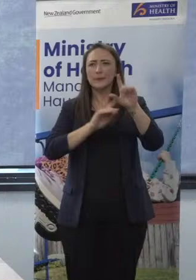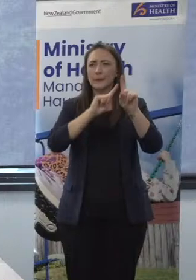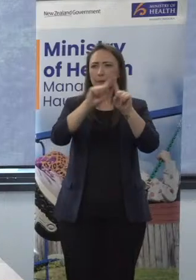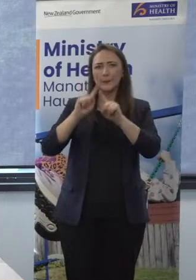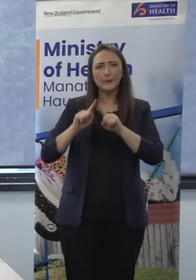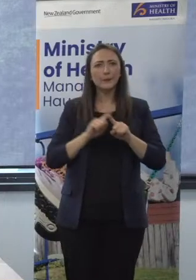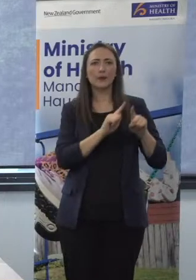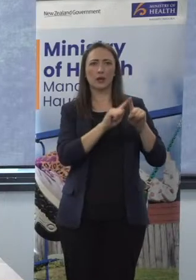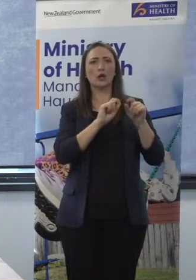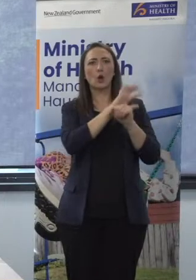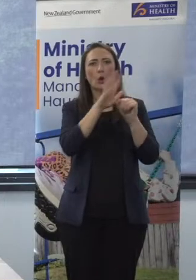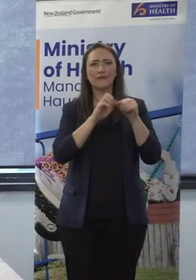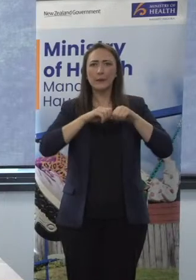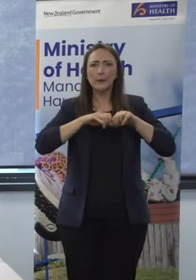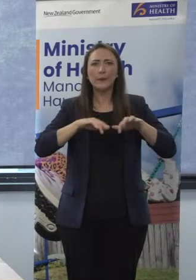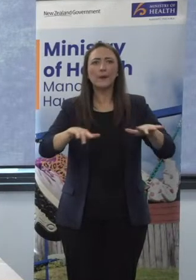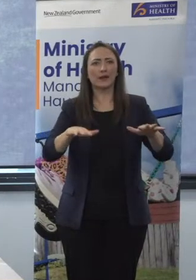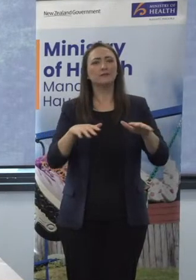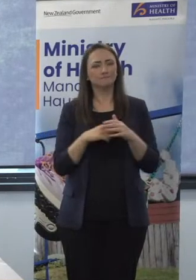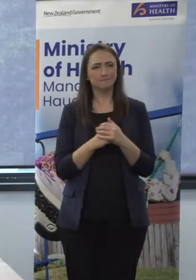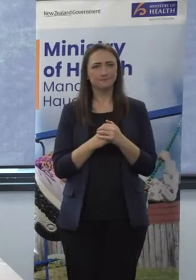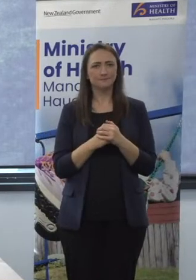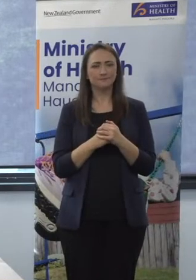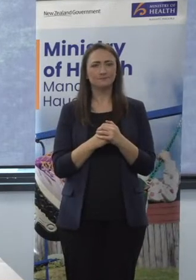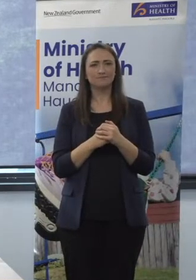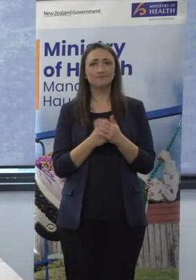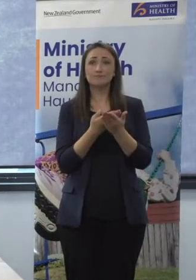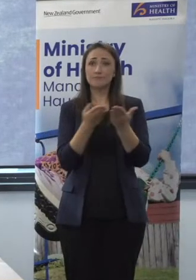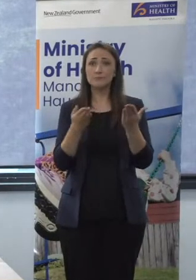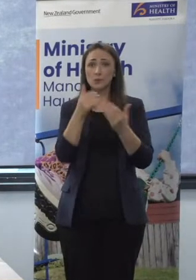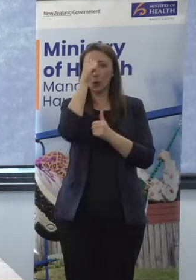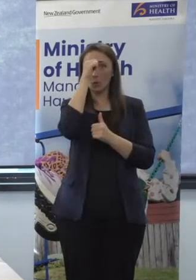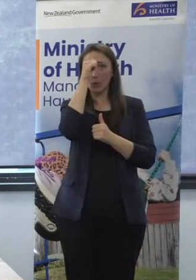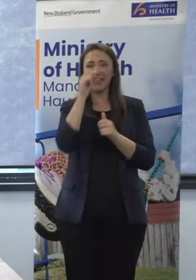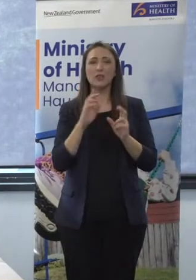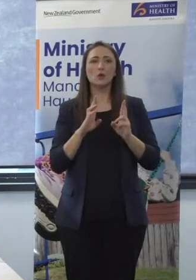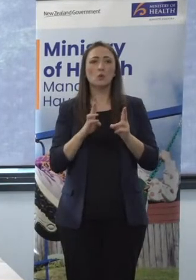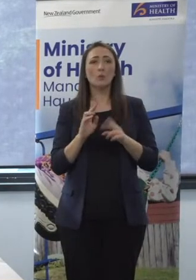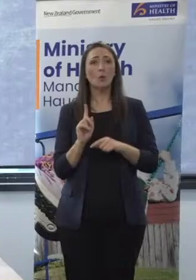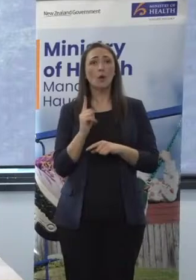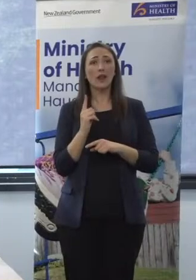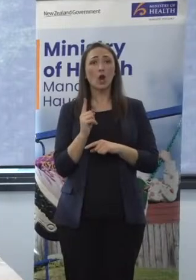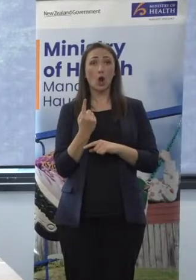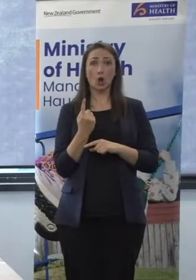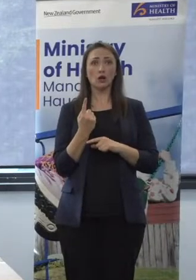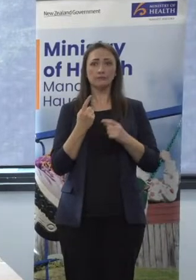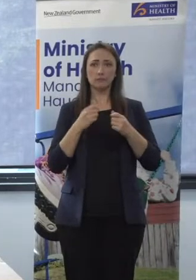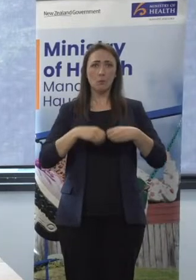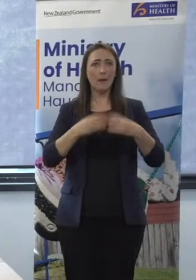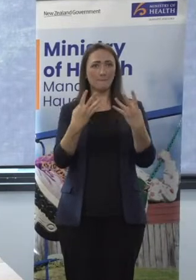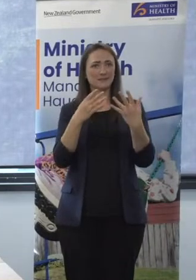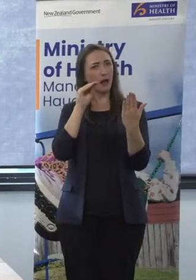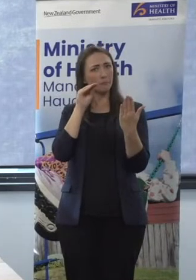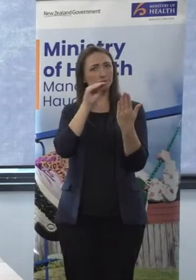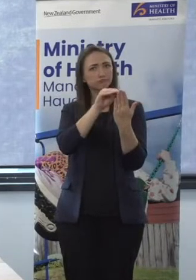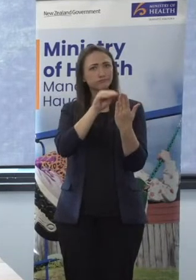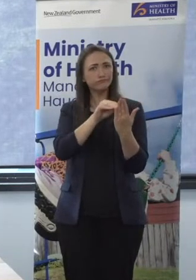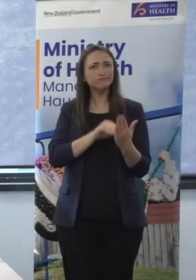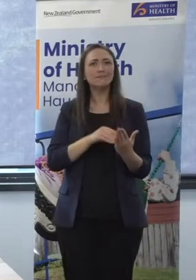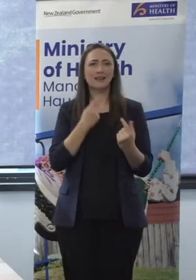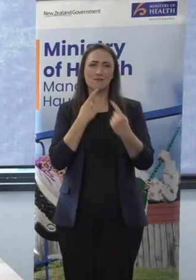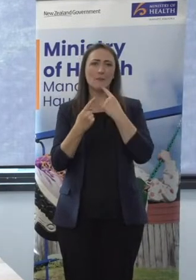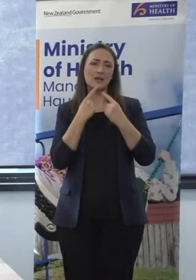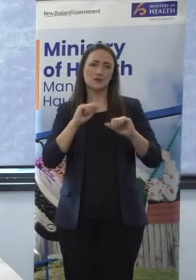any questions. Now you'll be aware that our normal 1 p.m. statement has already been issued, and that has all of the details of